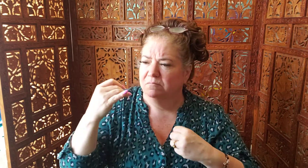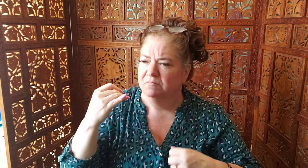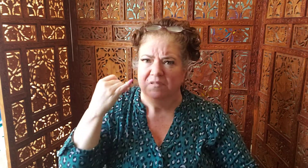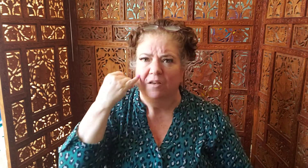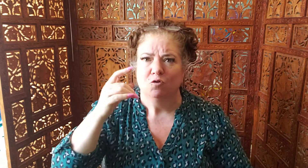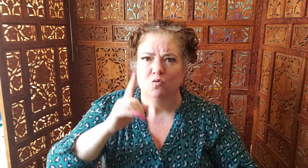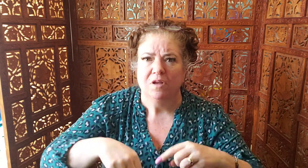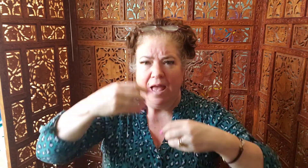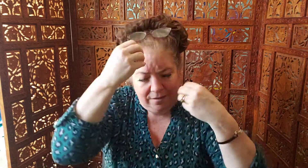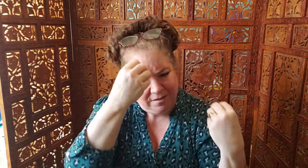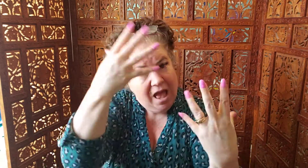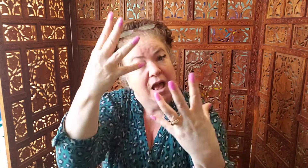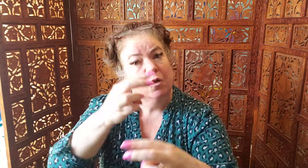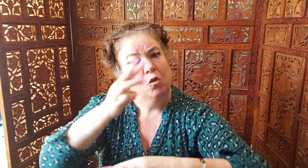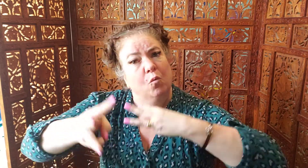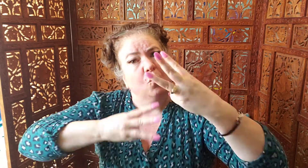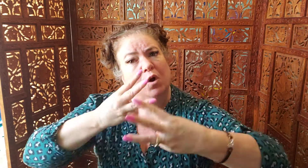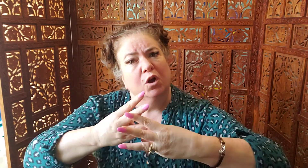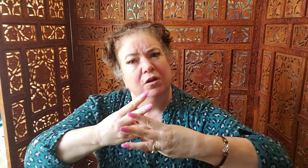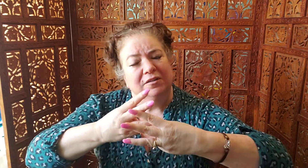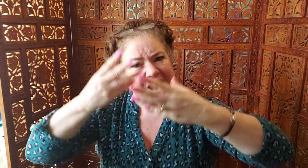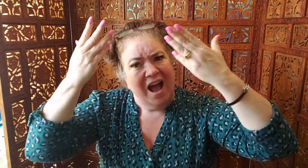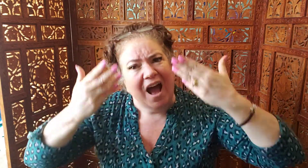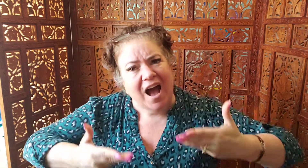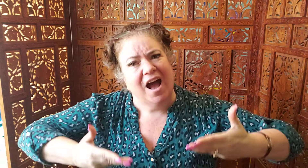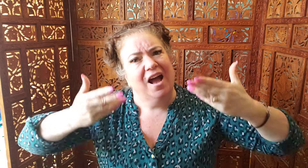world, I am what I